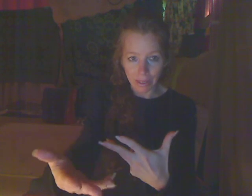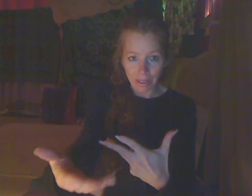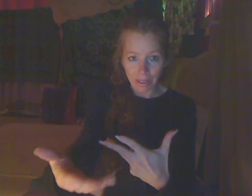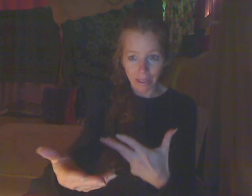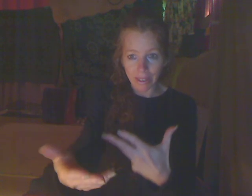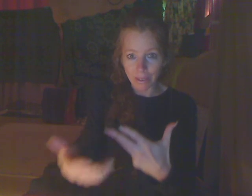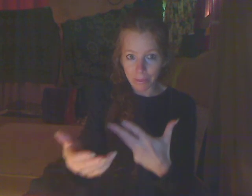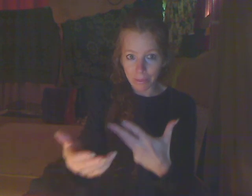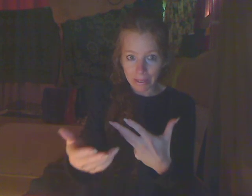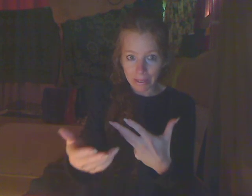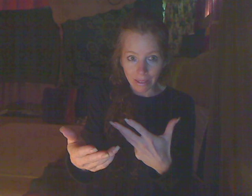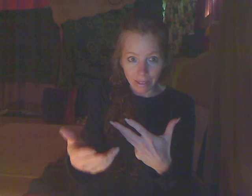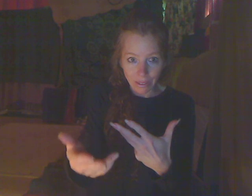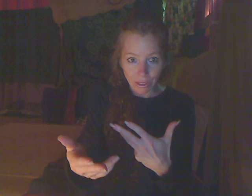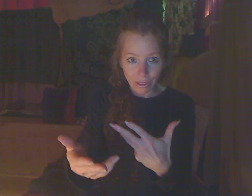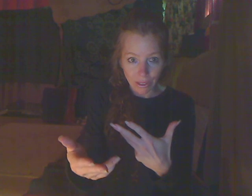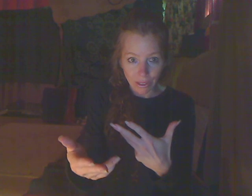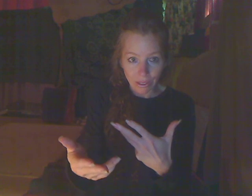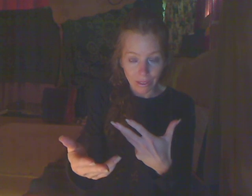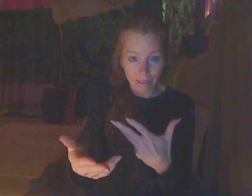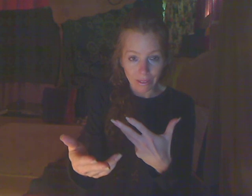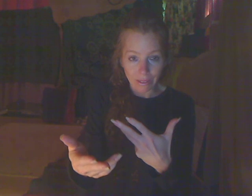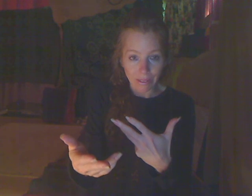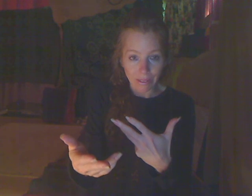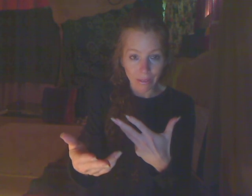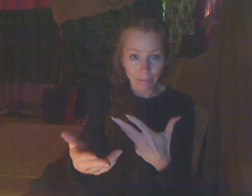Like, oh my gosh. You know,